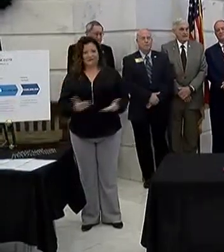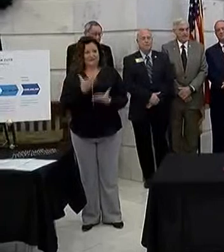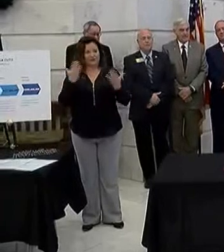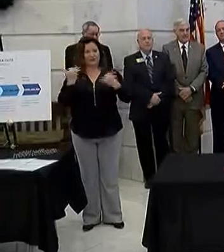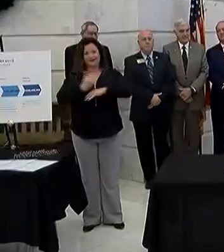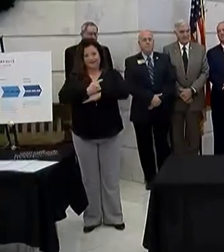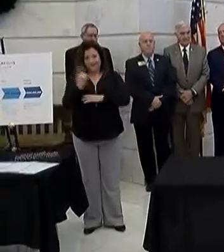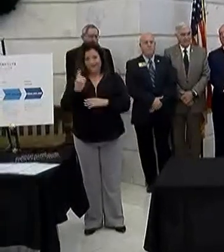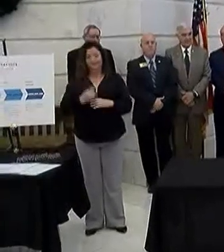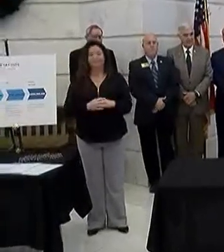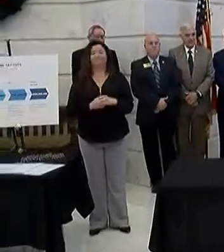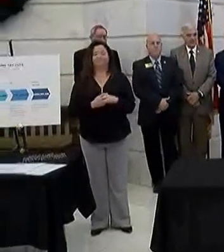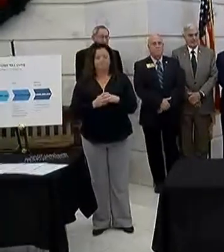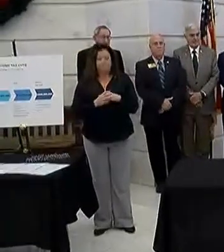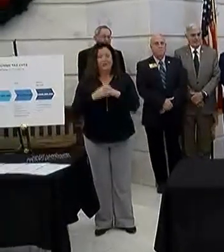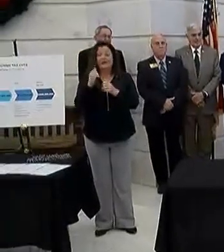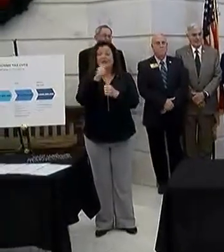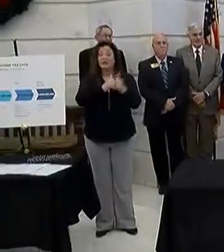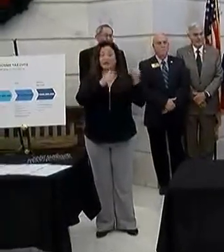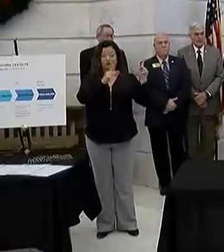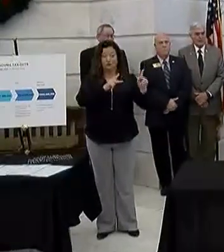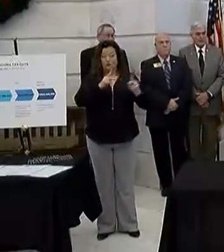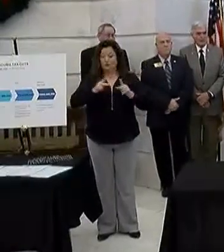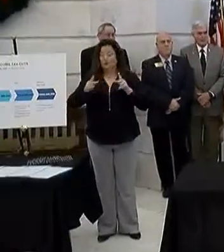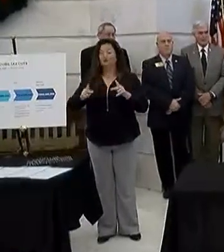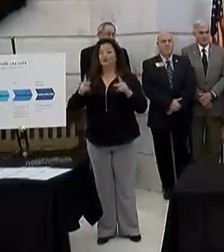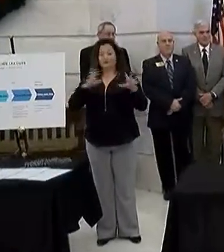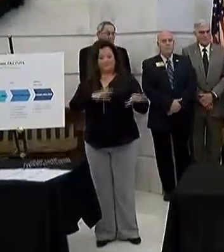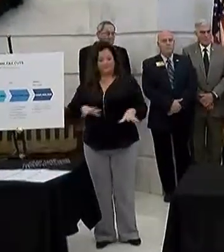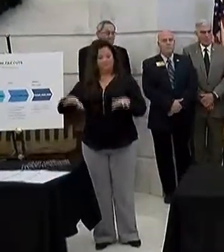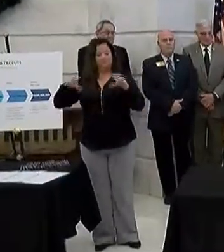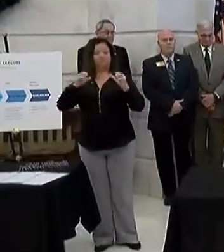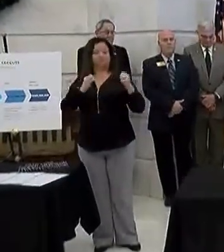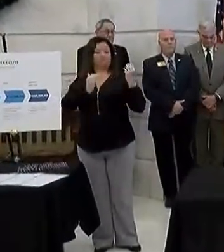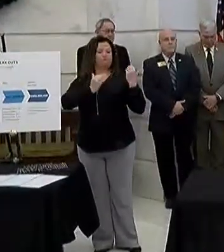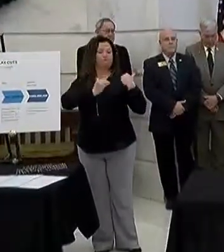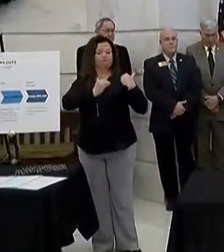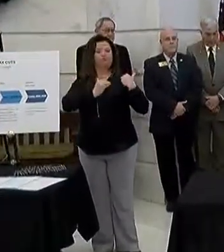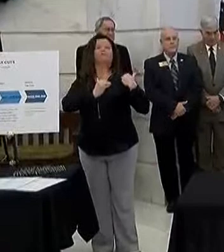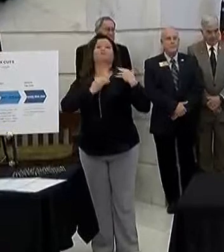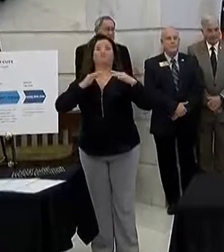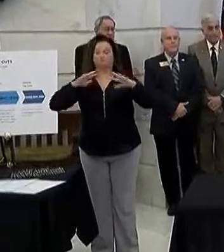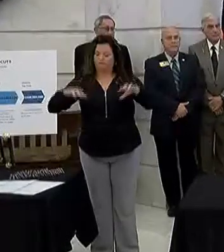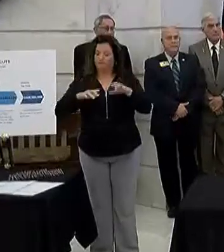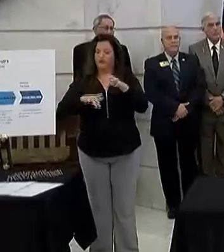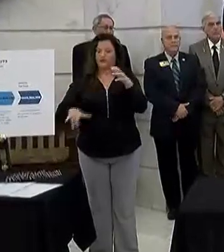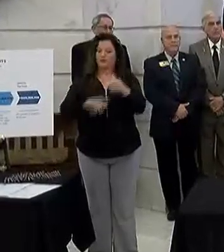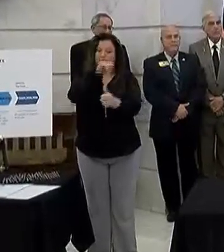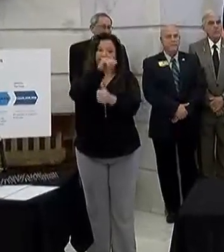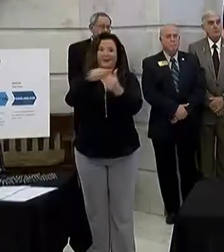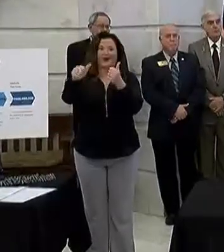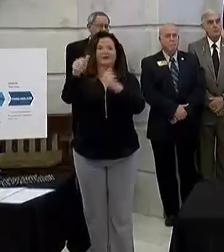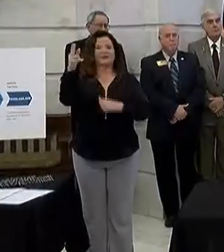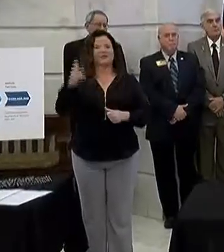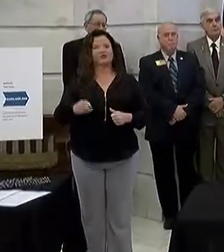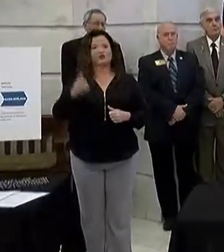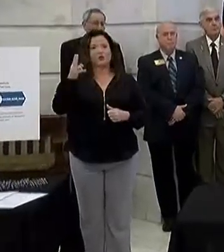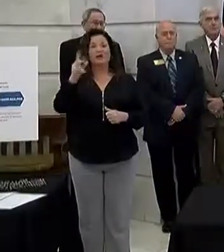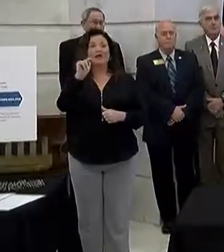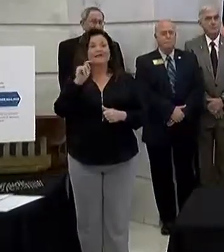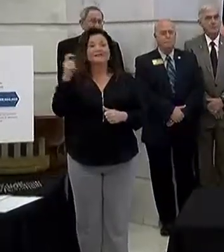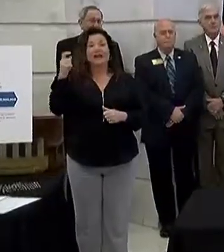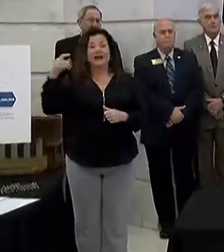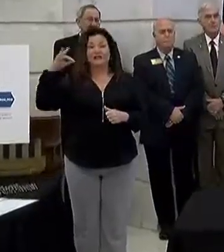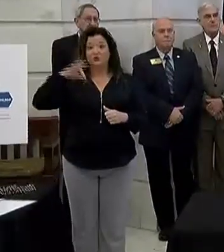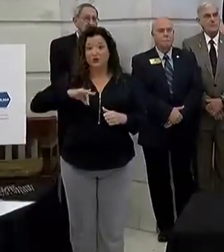today. But each member has stepped up to the plate and passed historic tax